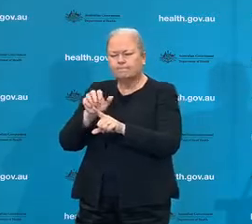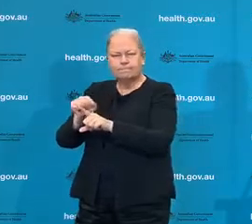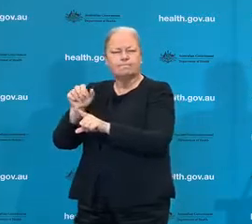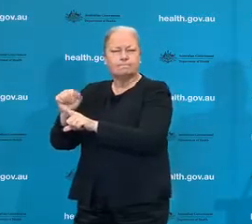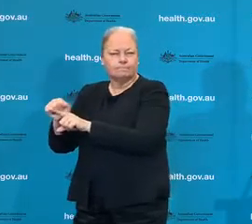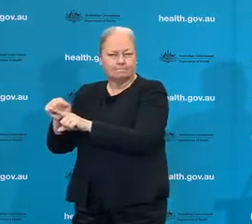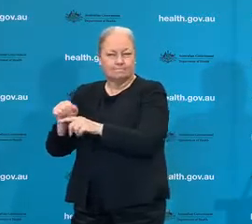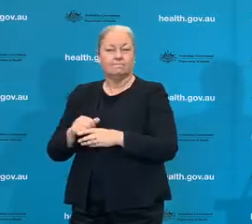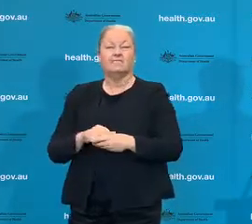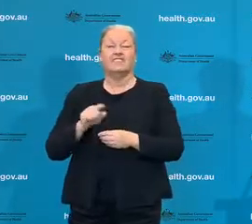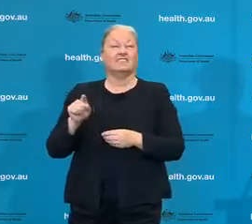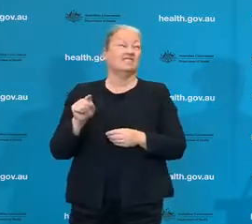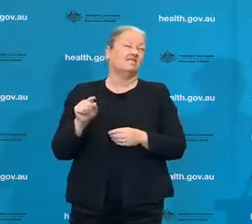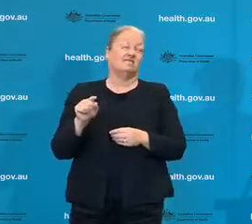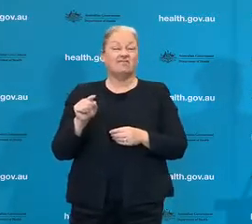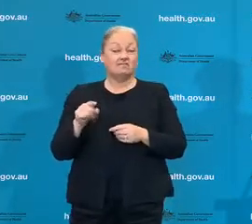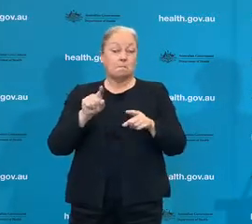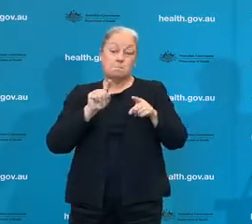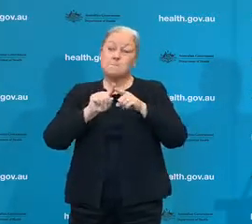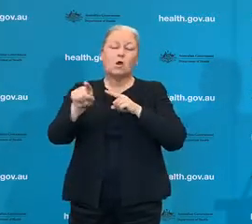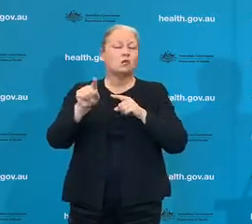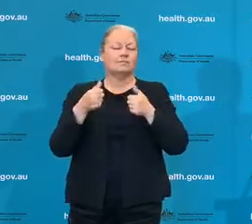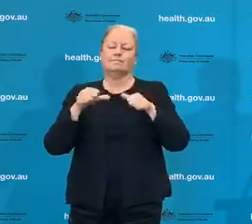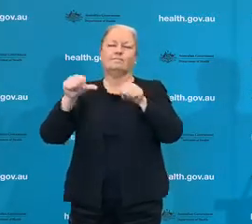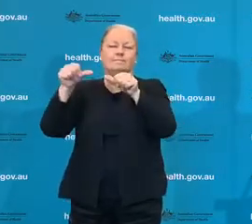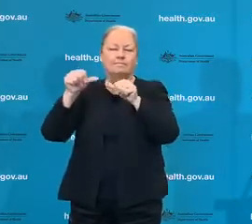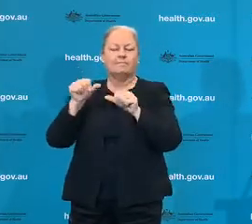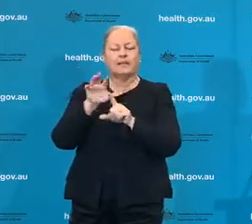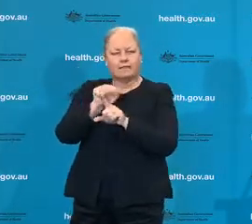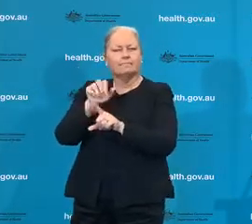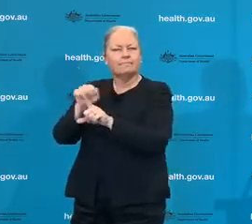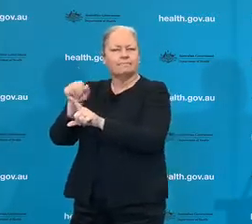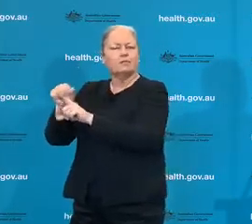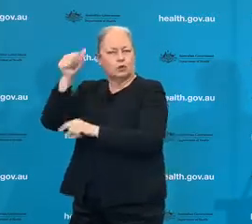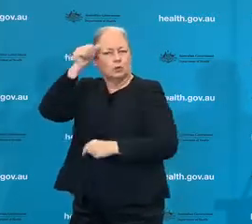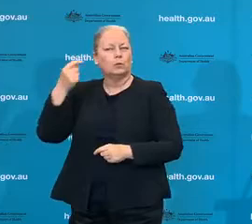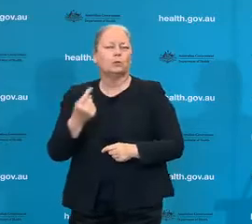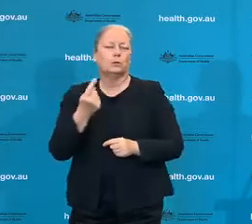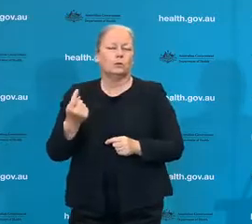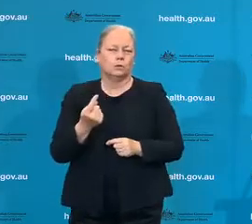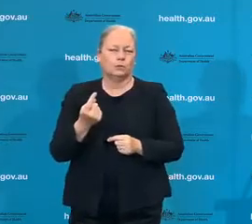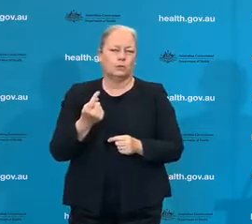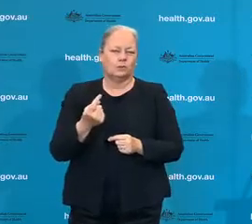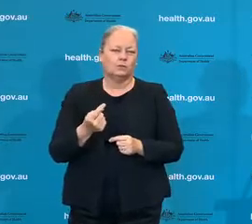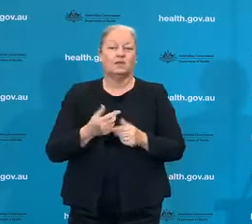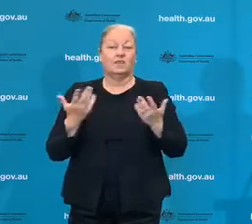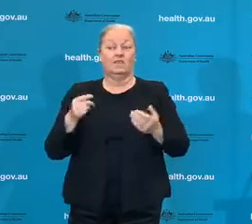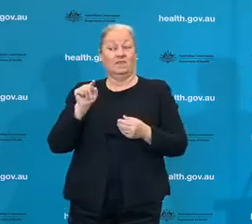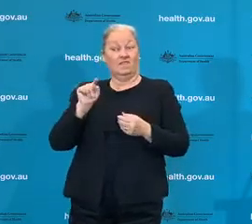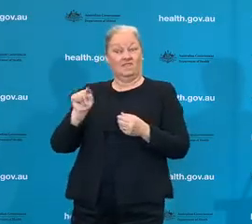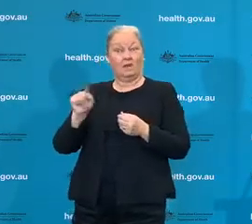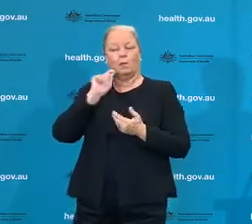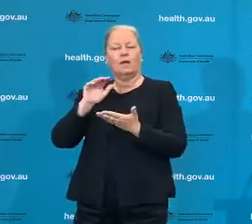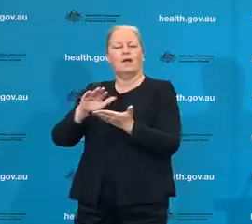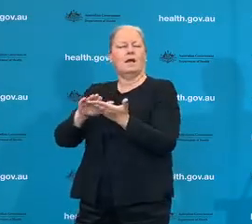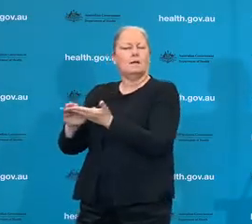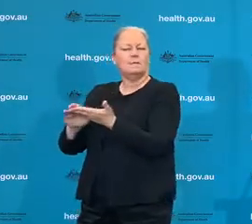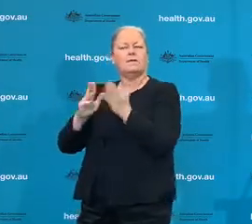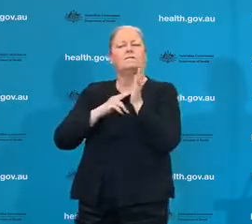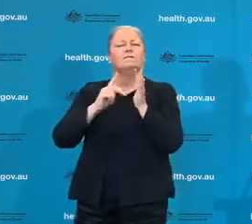of 95% of the time. And that is precisely what's going to assist Victoria